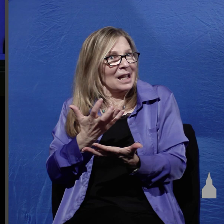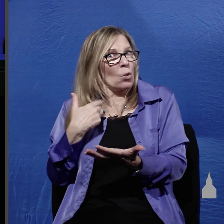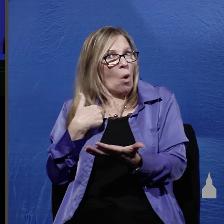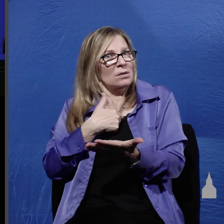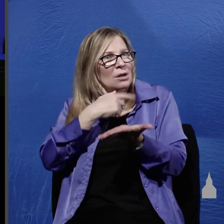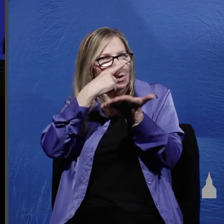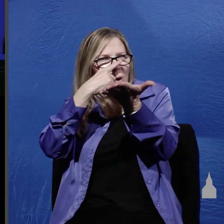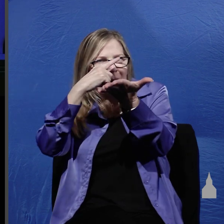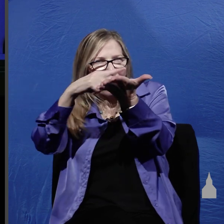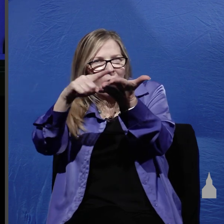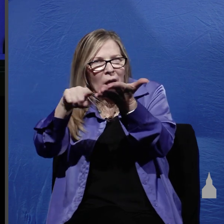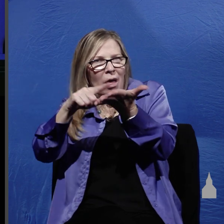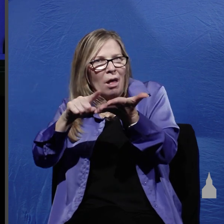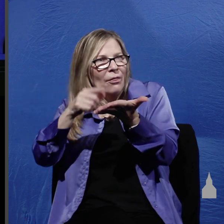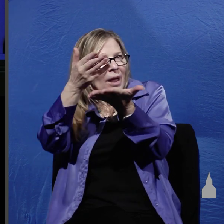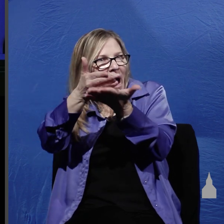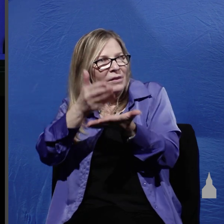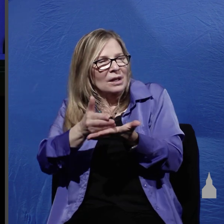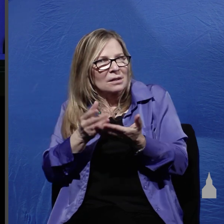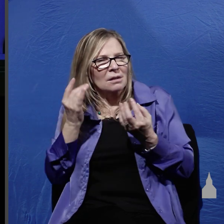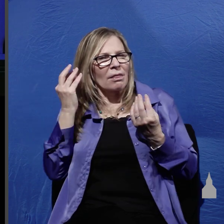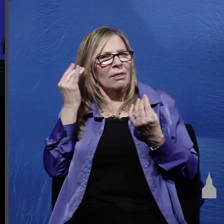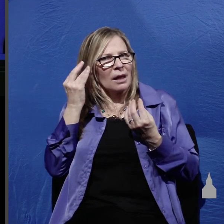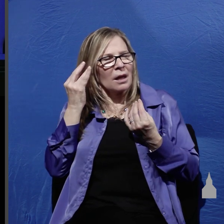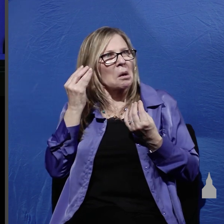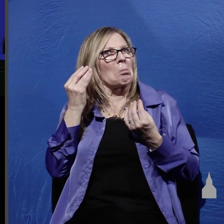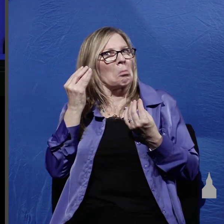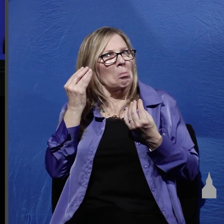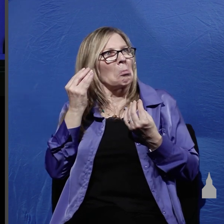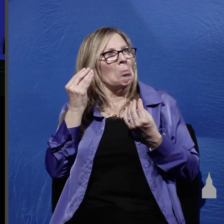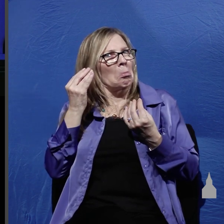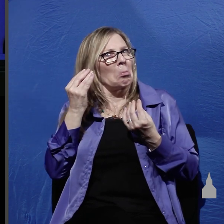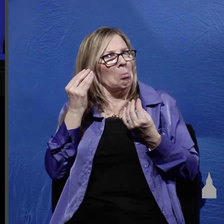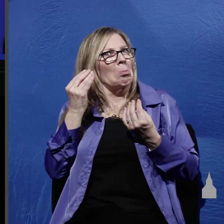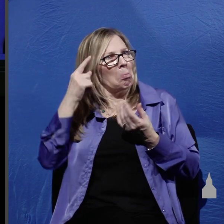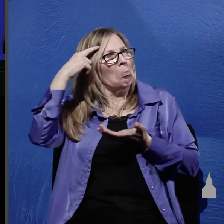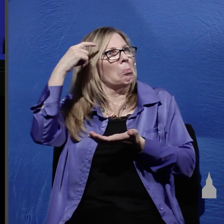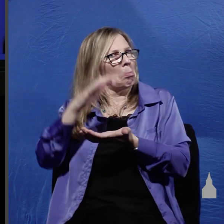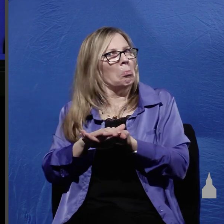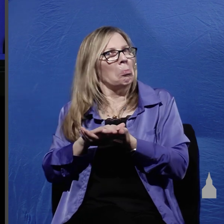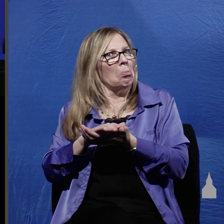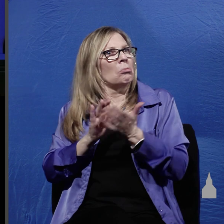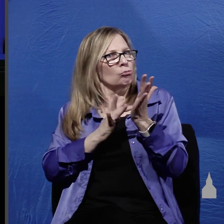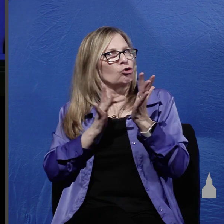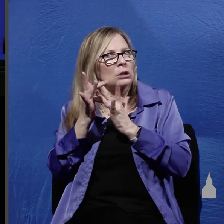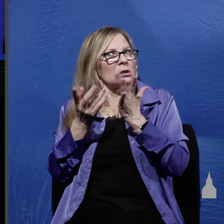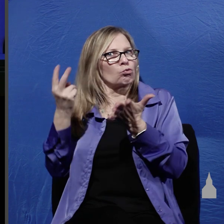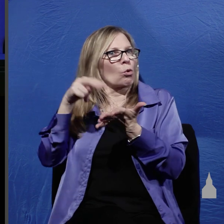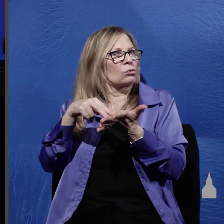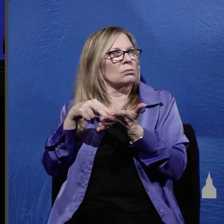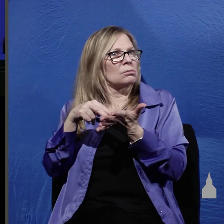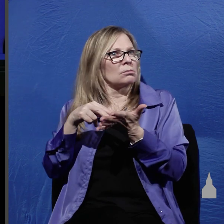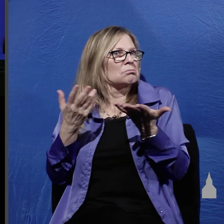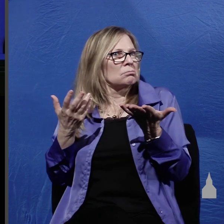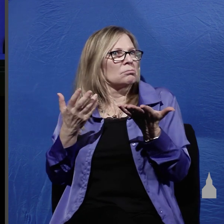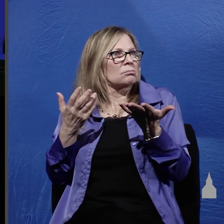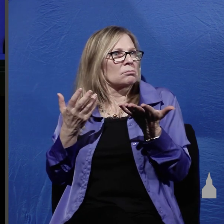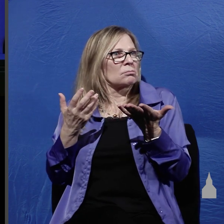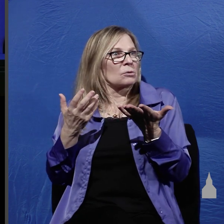this evidence he wants us to think and be convinced that Jesus rose from the dead and so on this Easter